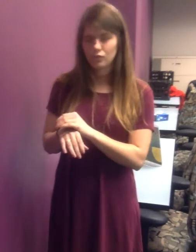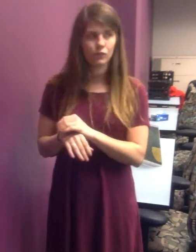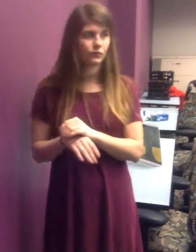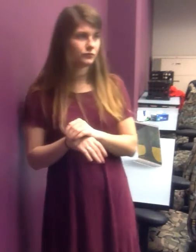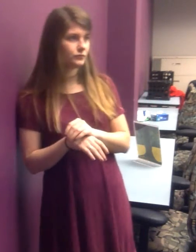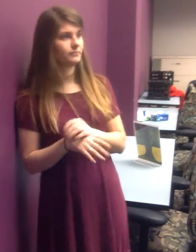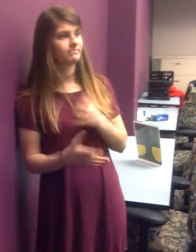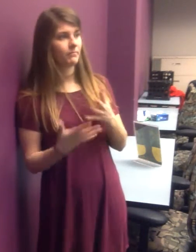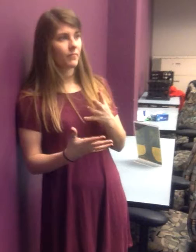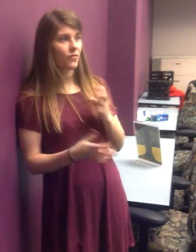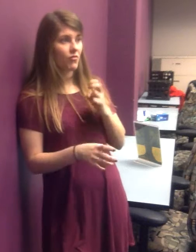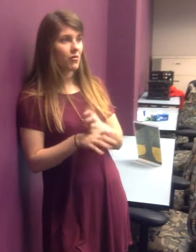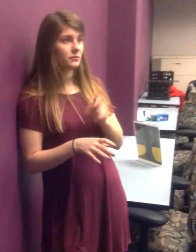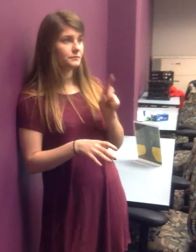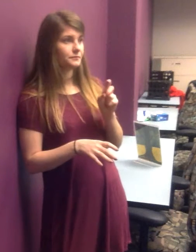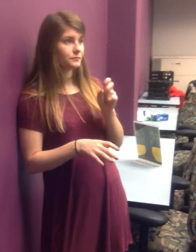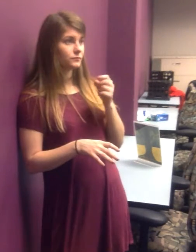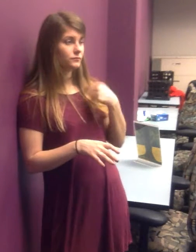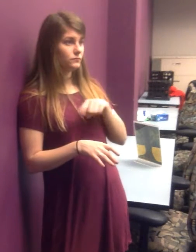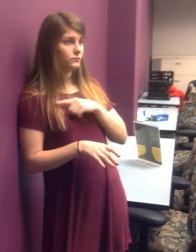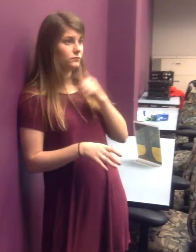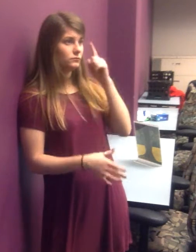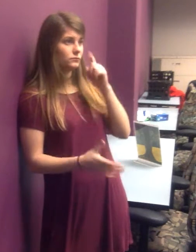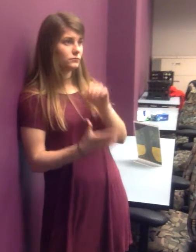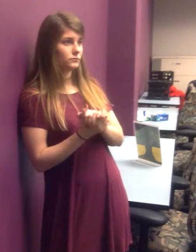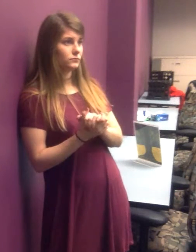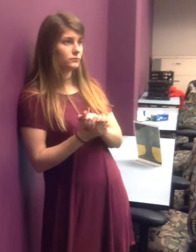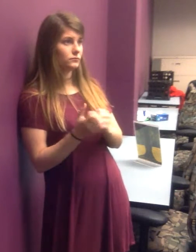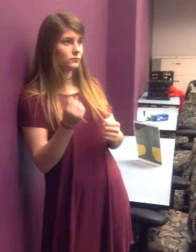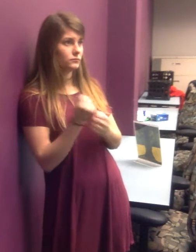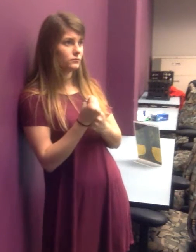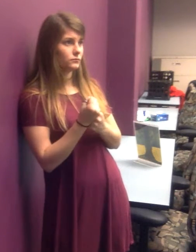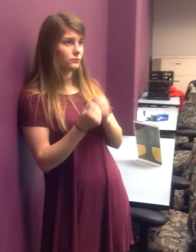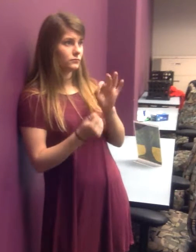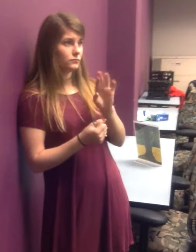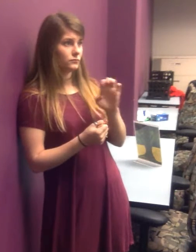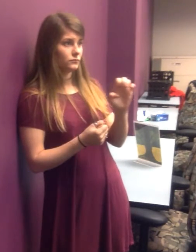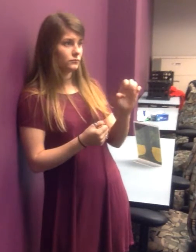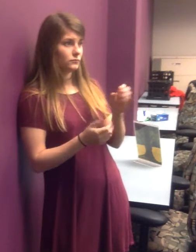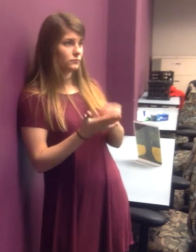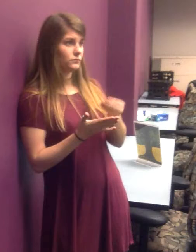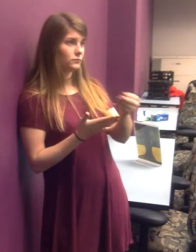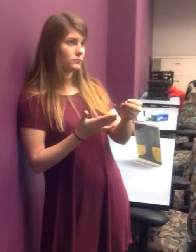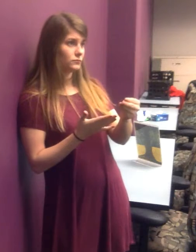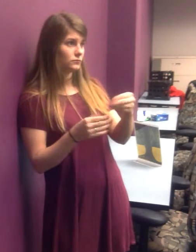to societal problems. And that message has generated solid financial support for activist groups like Americans for